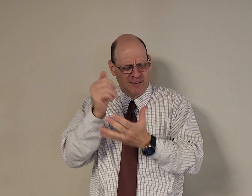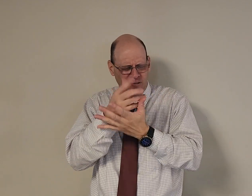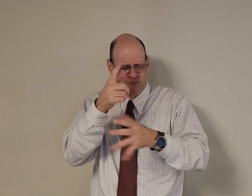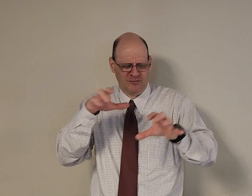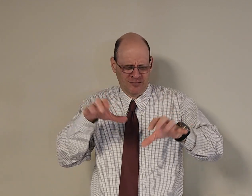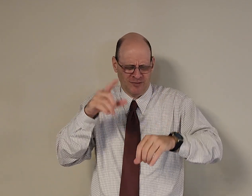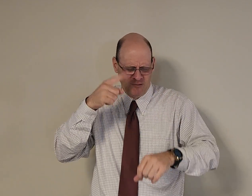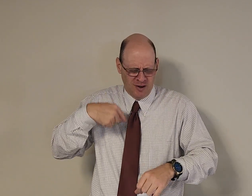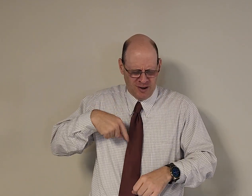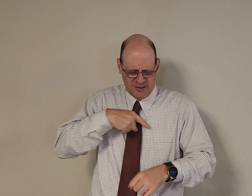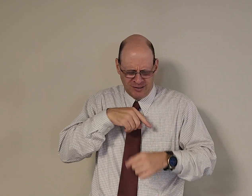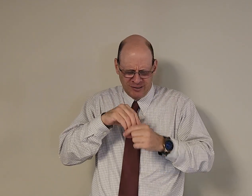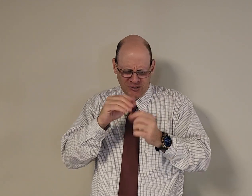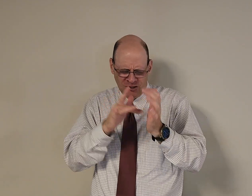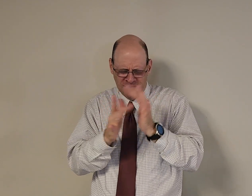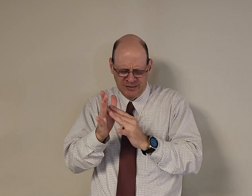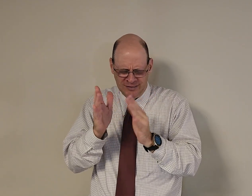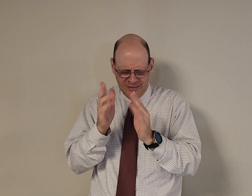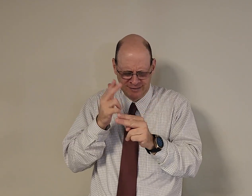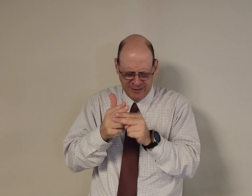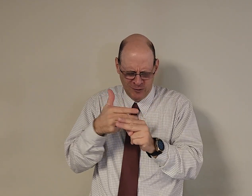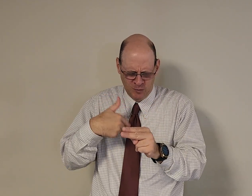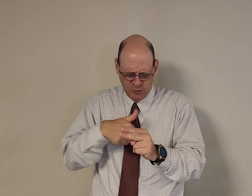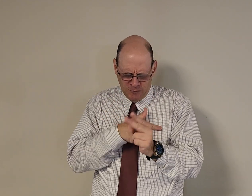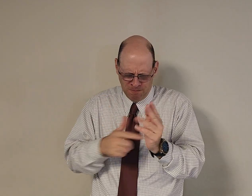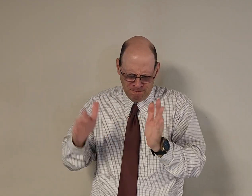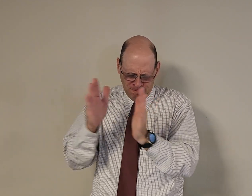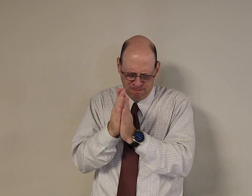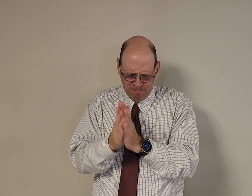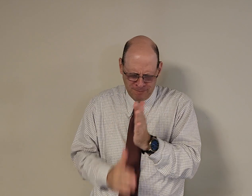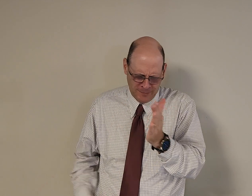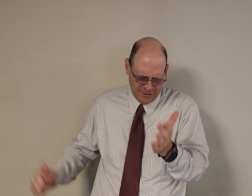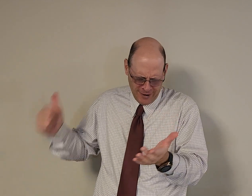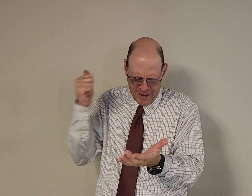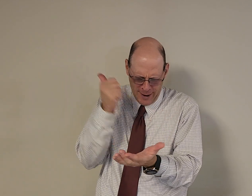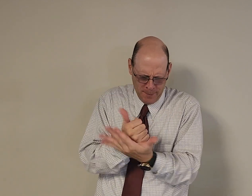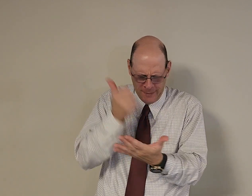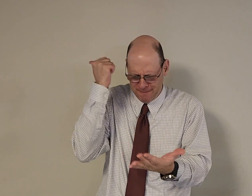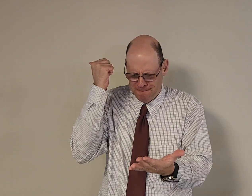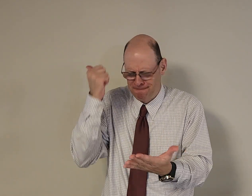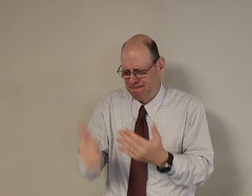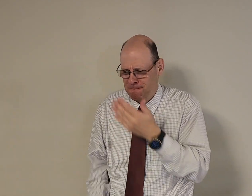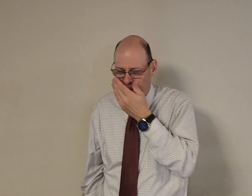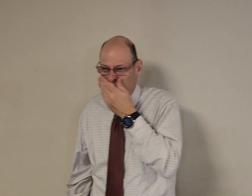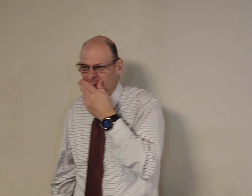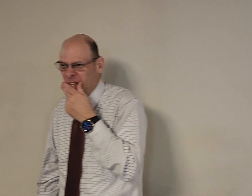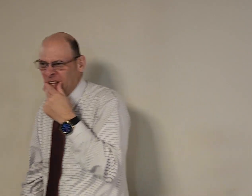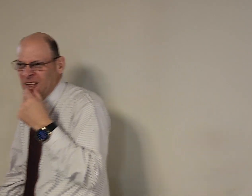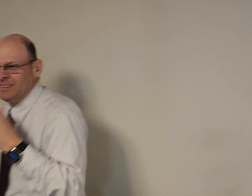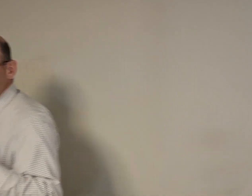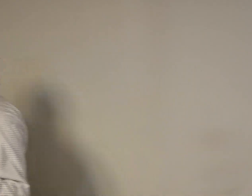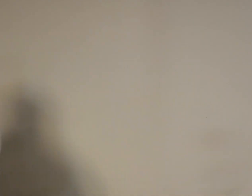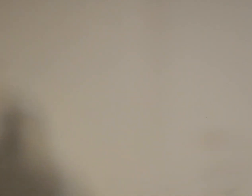to not judge others. But Lord, we pray that you guide our steps in Jesus' name. Amen.